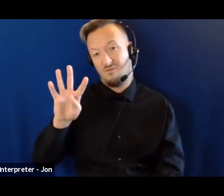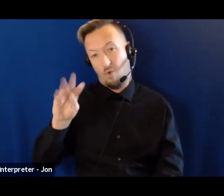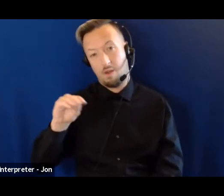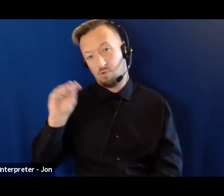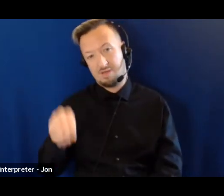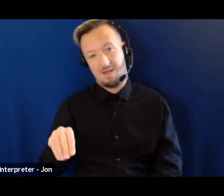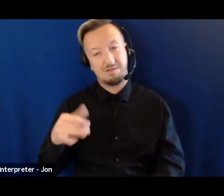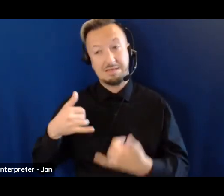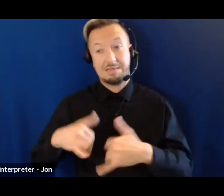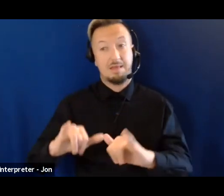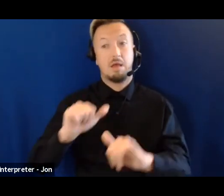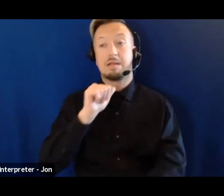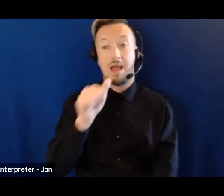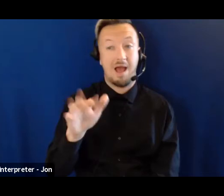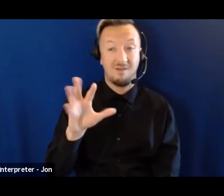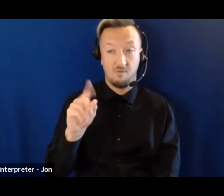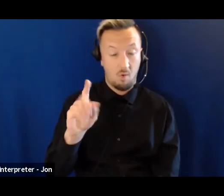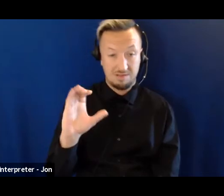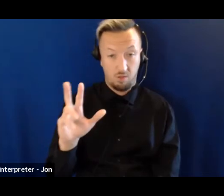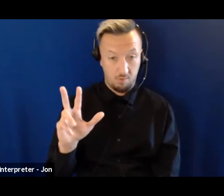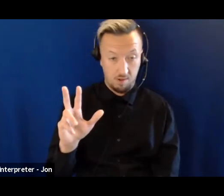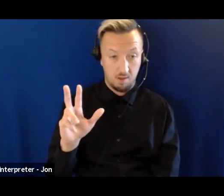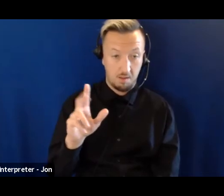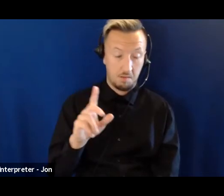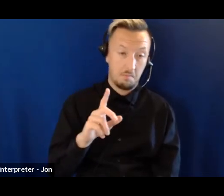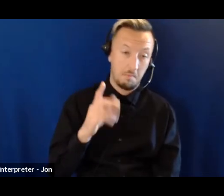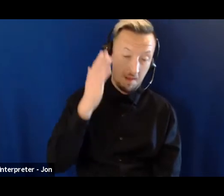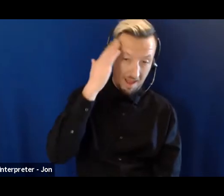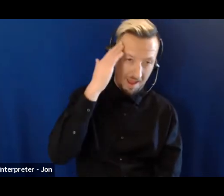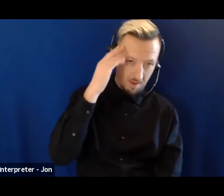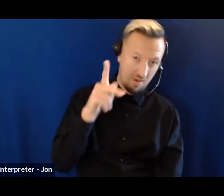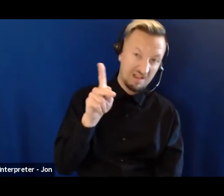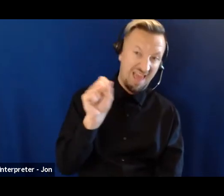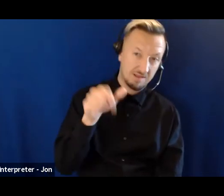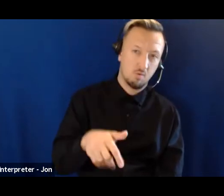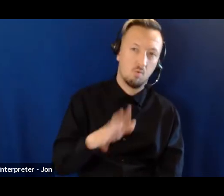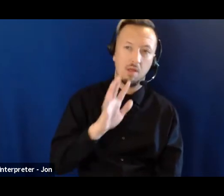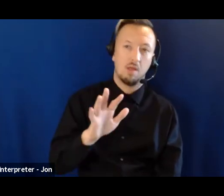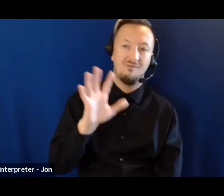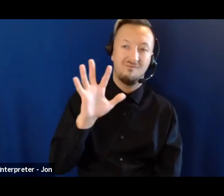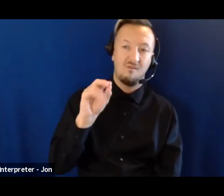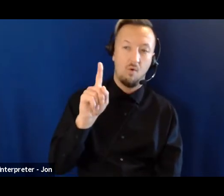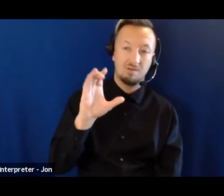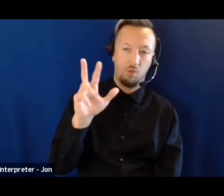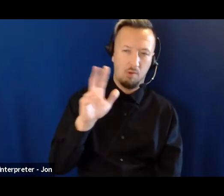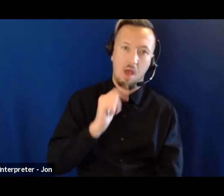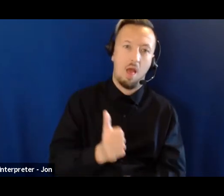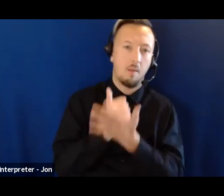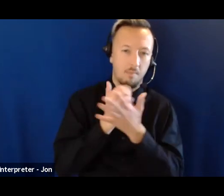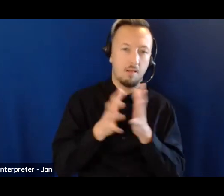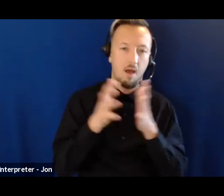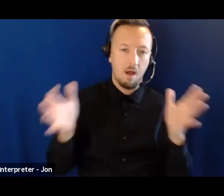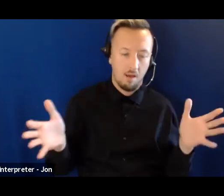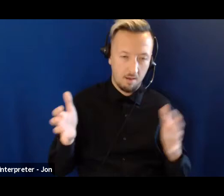So it's working. I just know in Kansas, it really helped us with that. So yeah, but